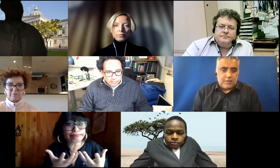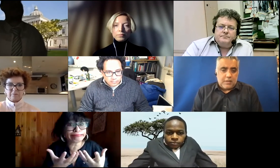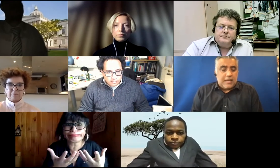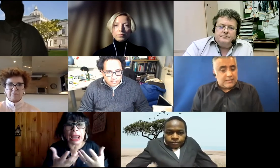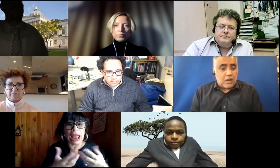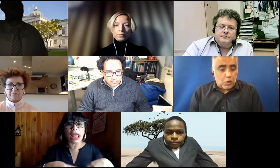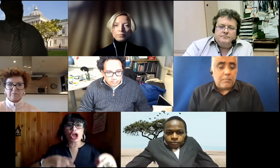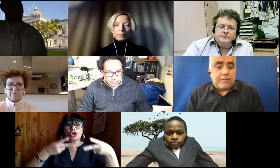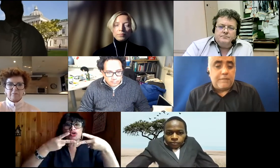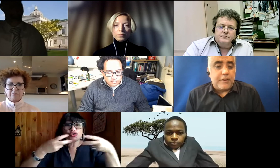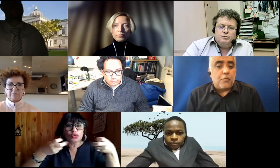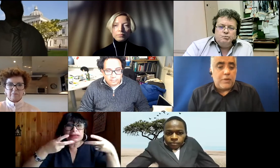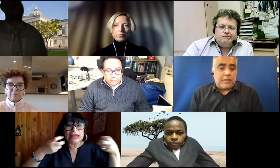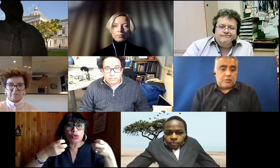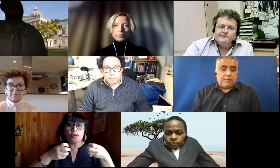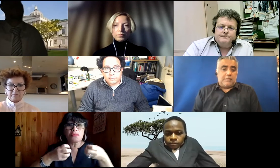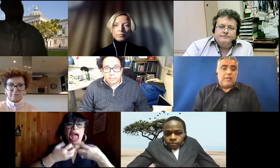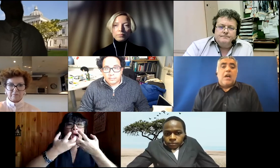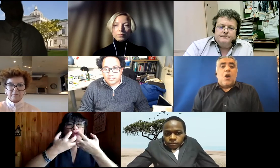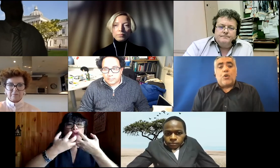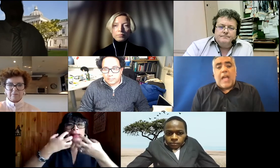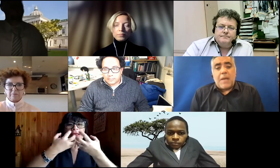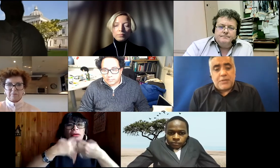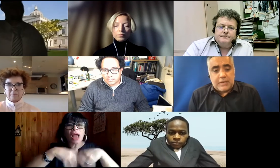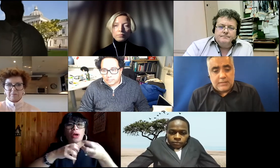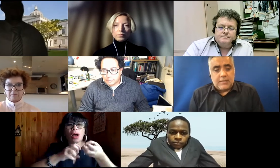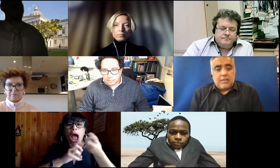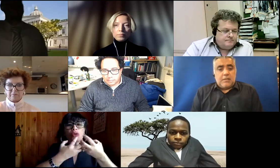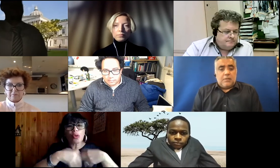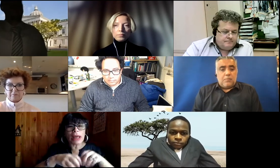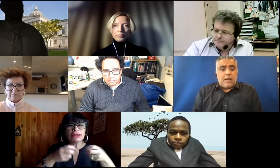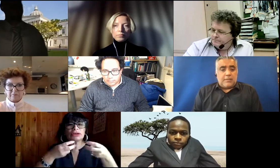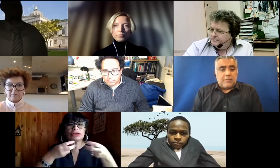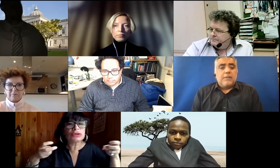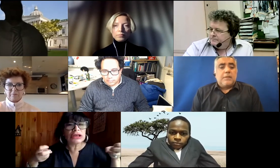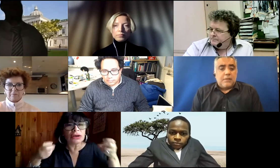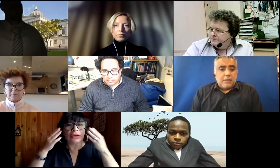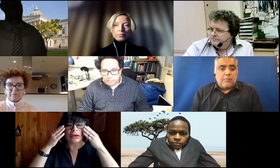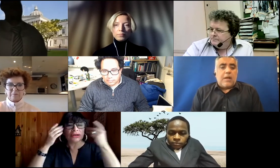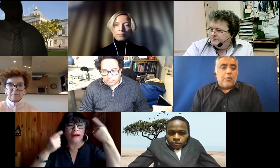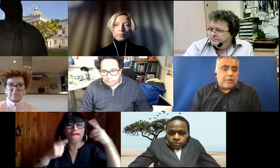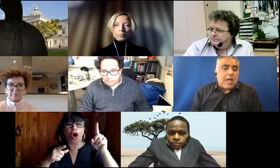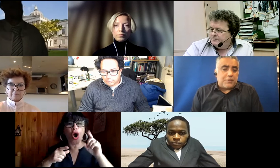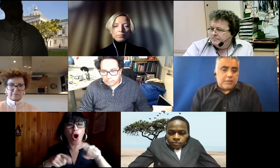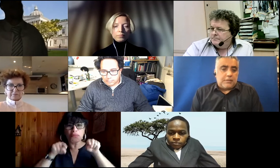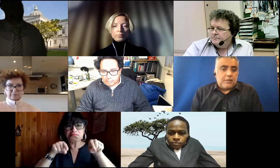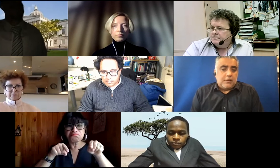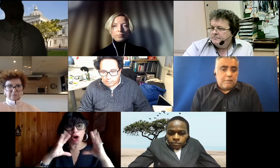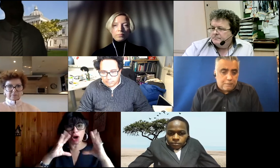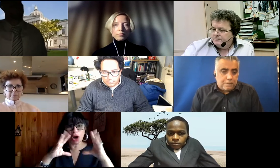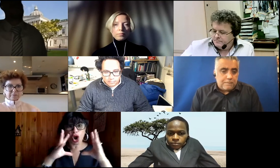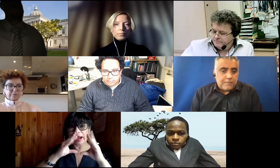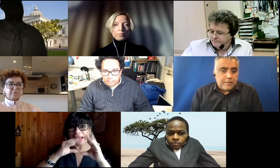services. It's not globally video relay services or captionings, right? Right, or the captionings.